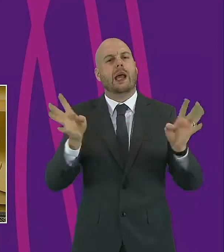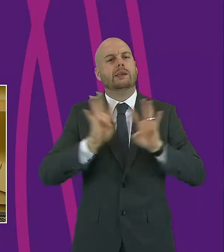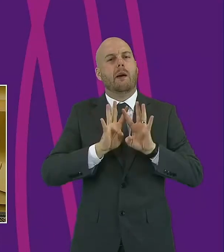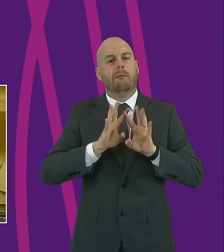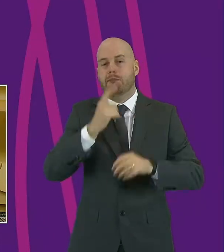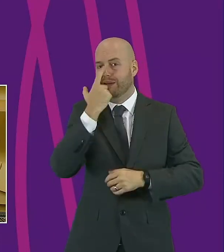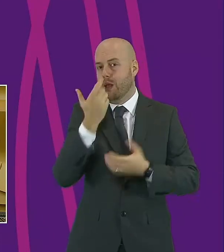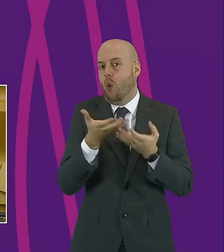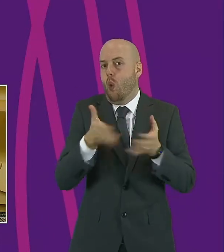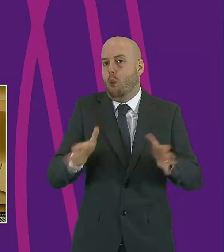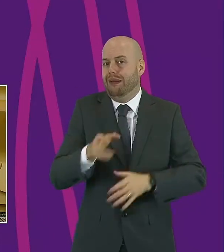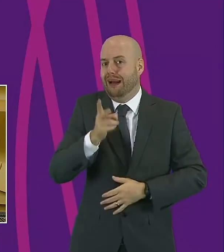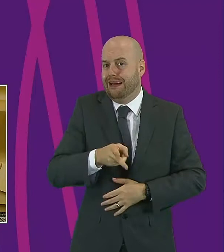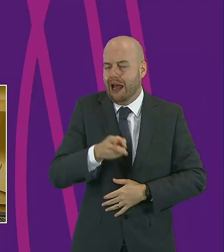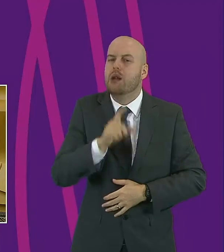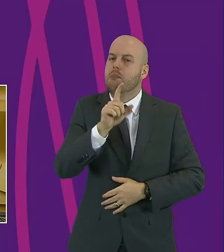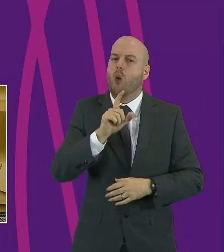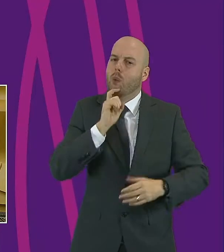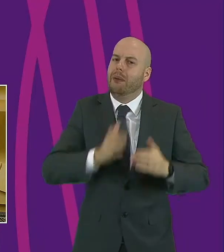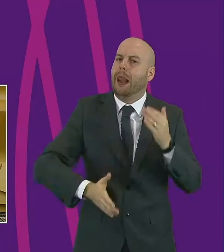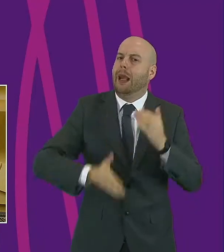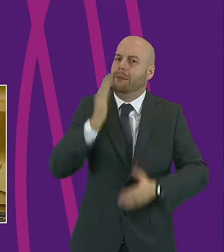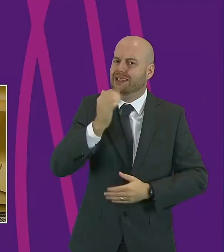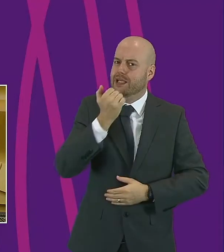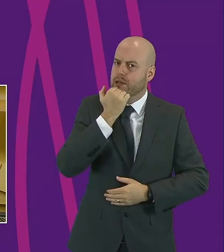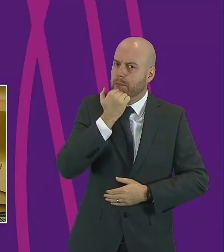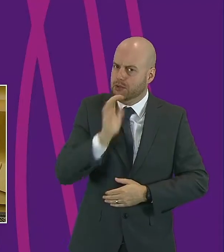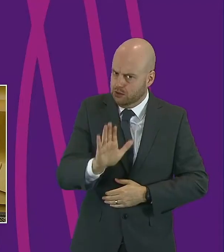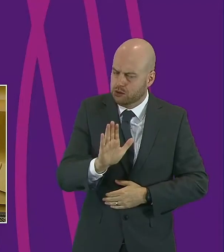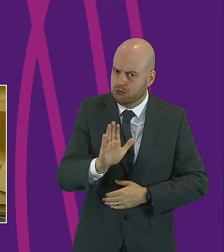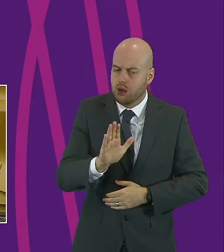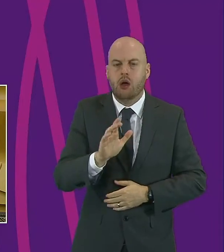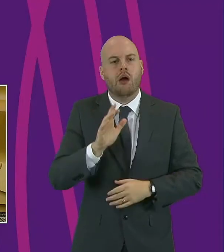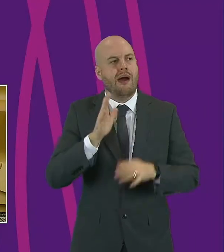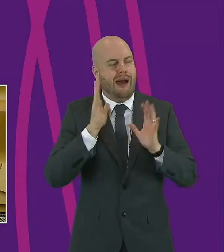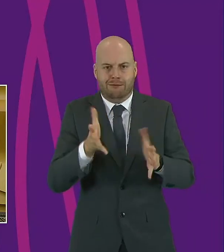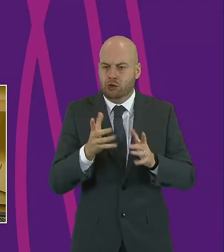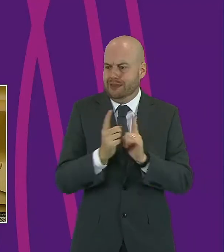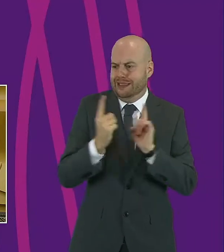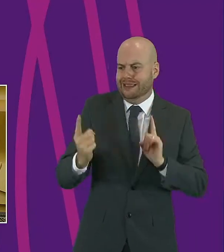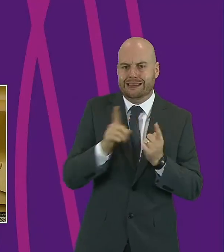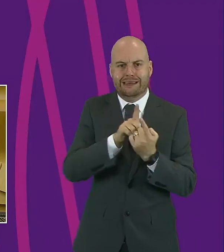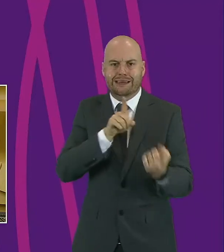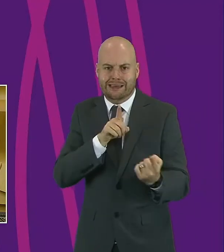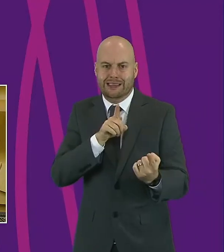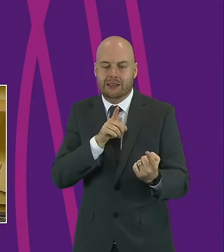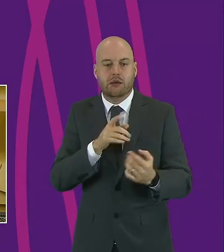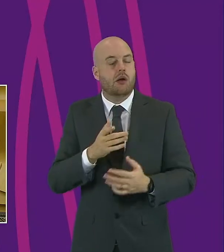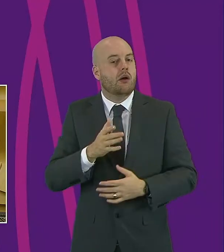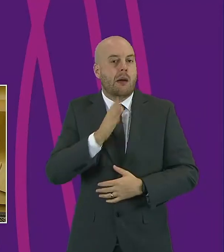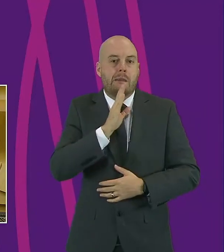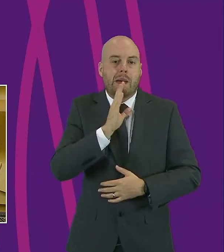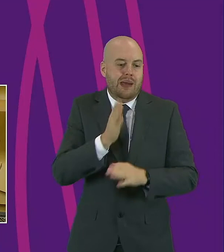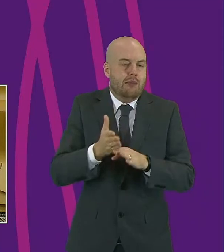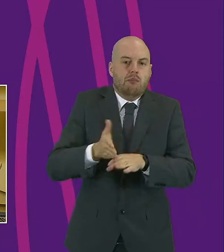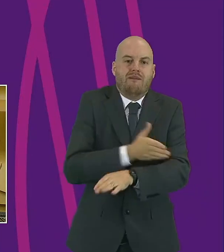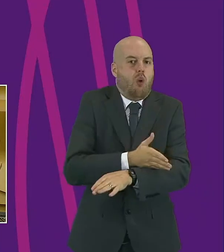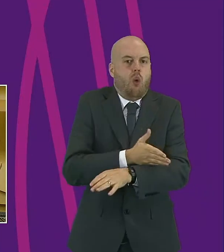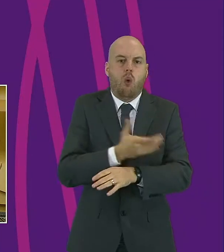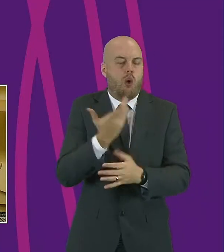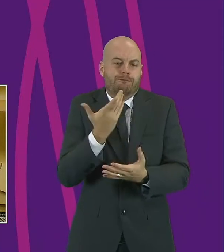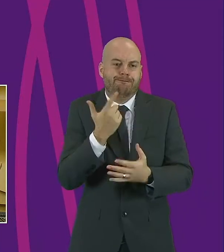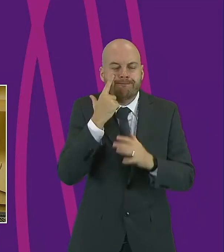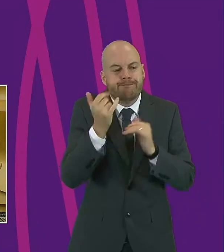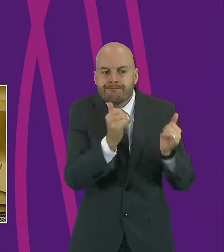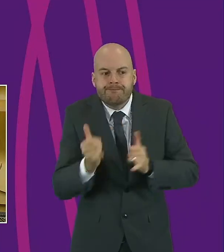strict physical distancing in place. Some professional sports events might be arranged for spectators before then, with Scottish Government agreement to test the